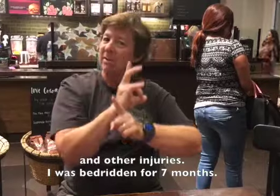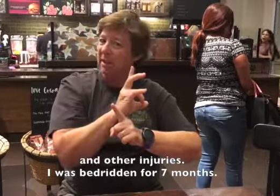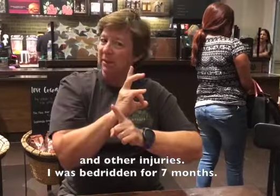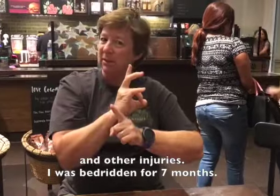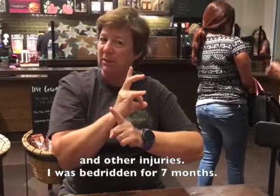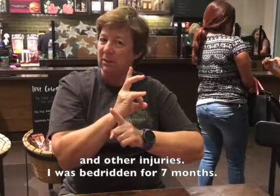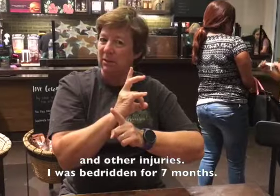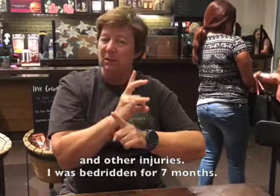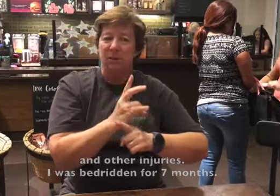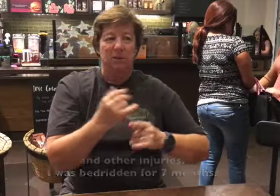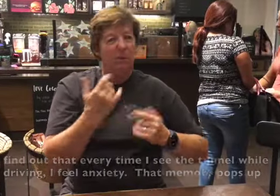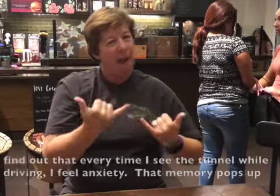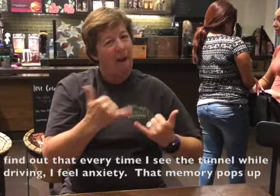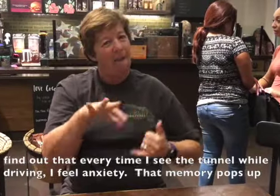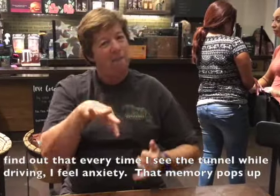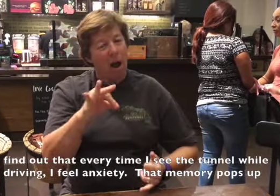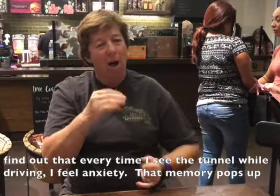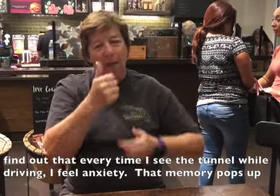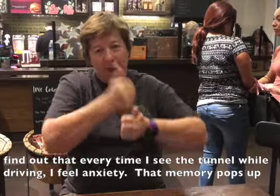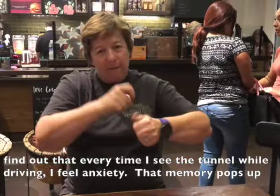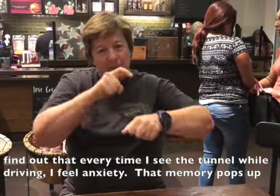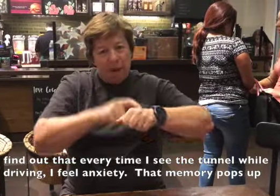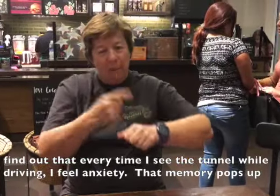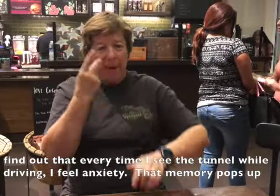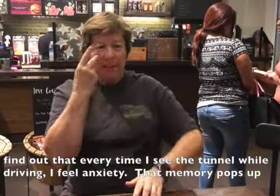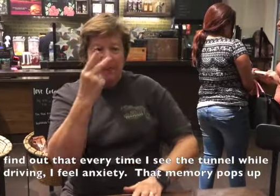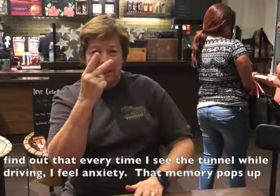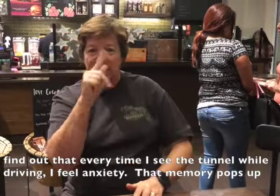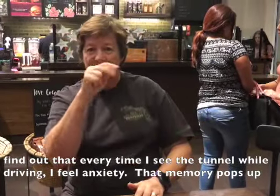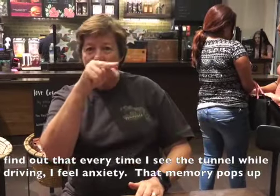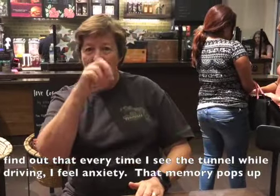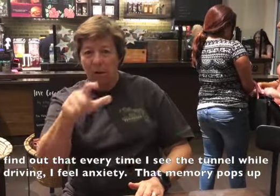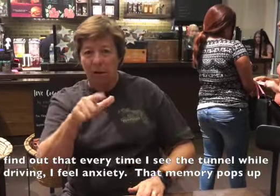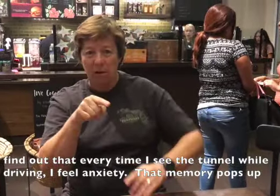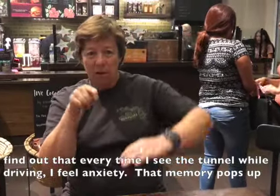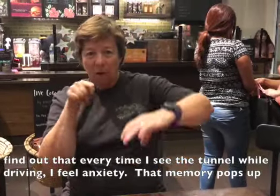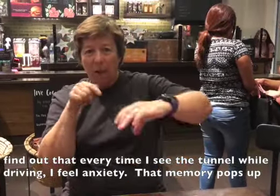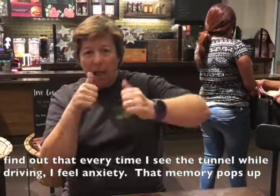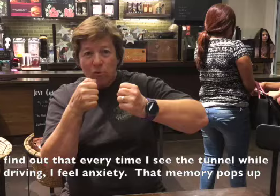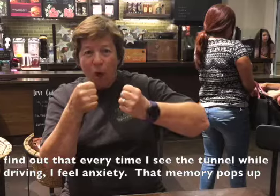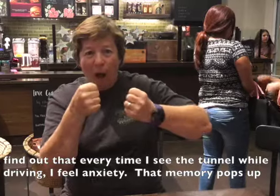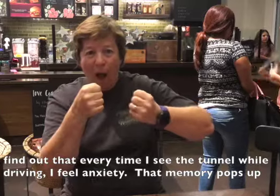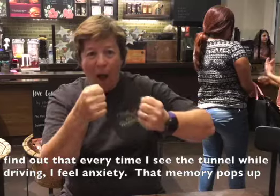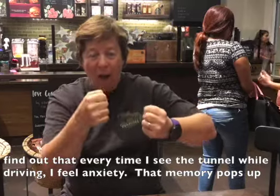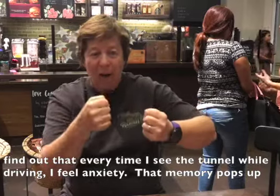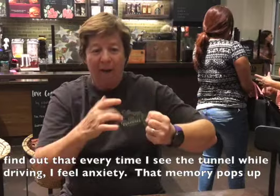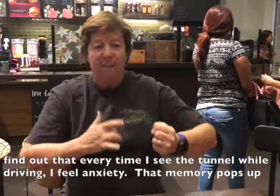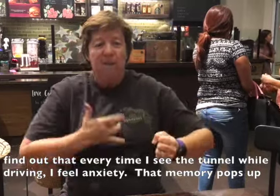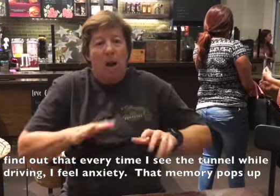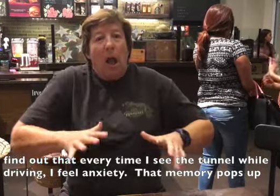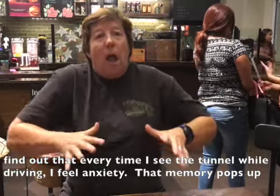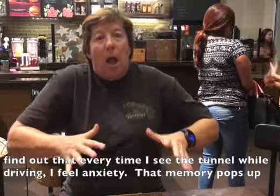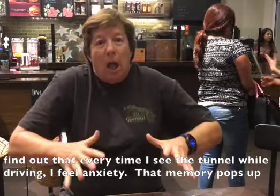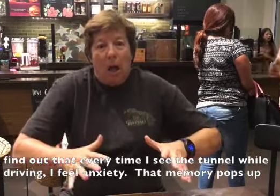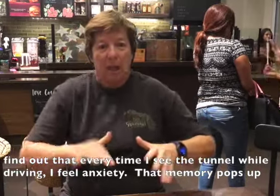was bedridden for 7 months. I find that every time I see the tunnel while driving, I feel